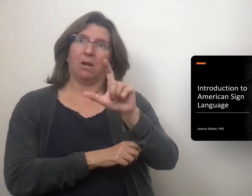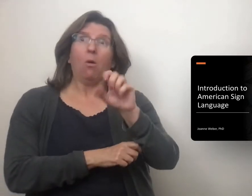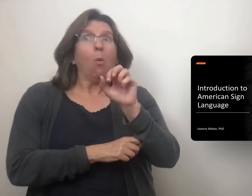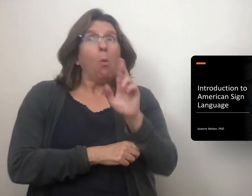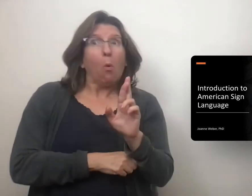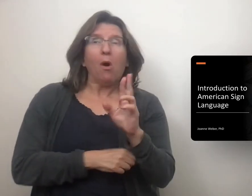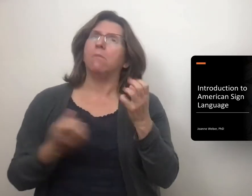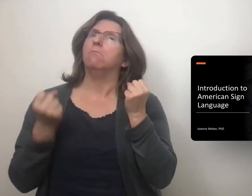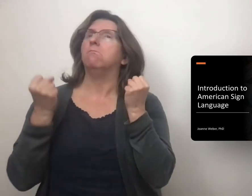or like this.